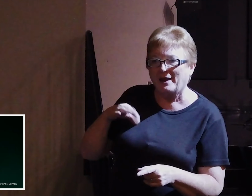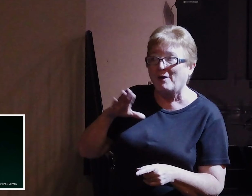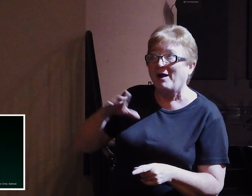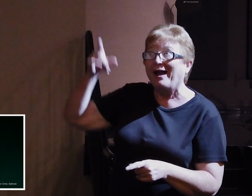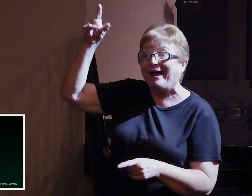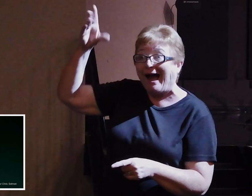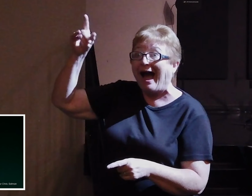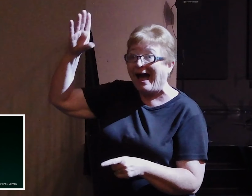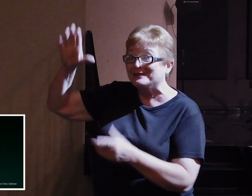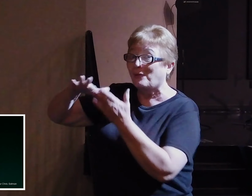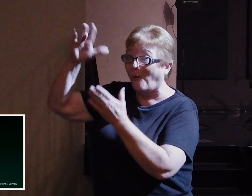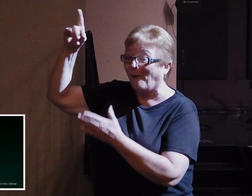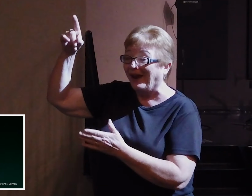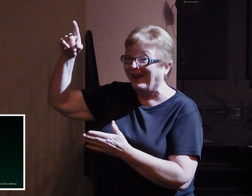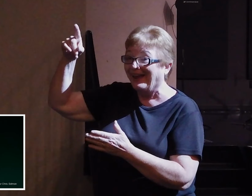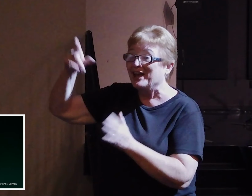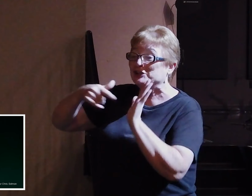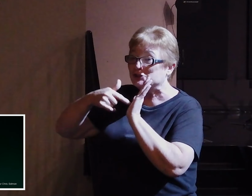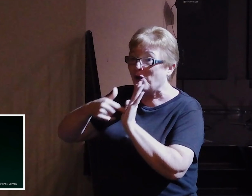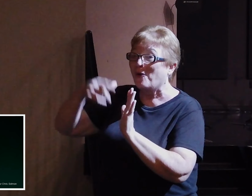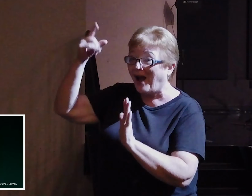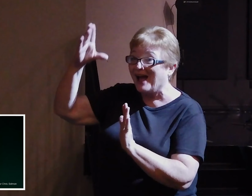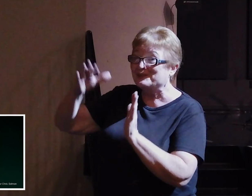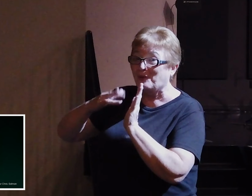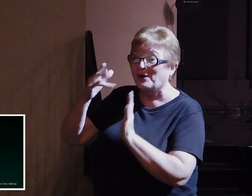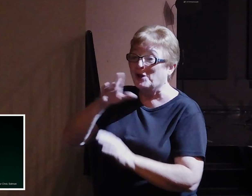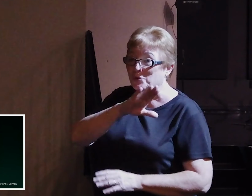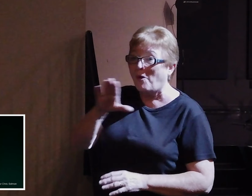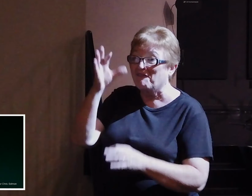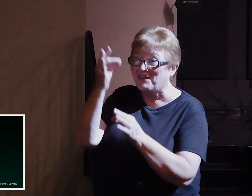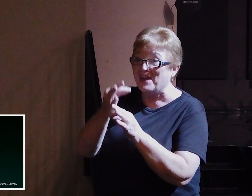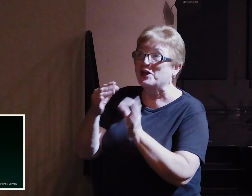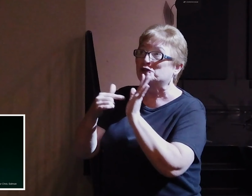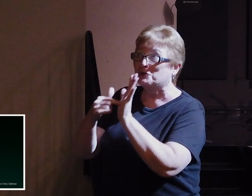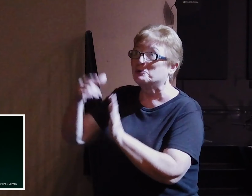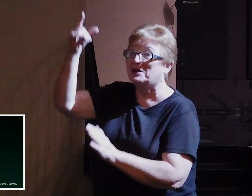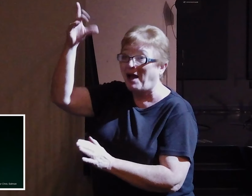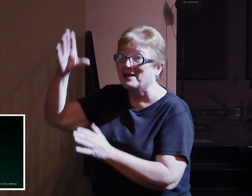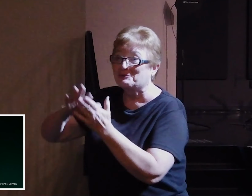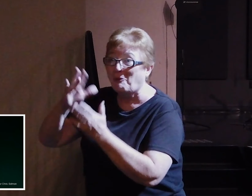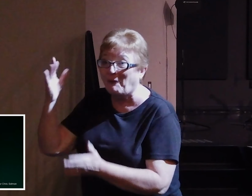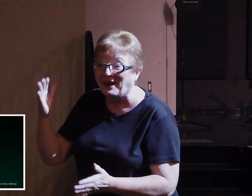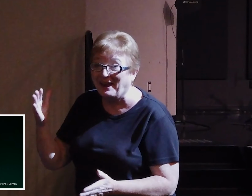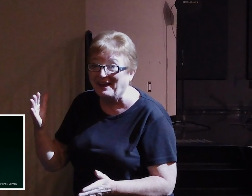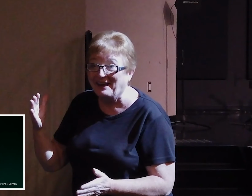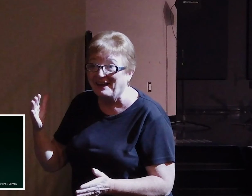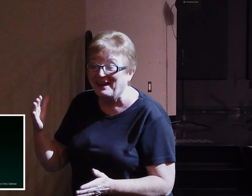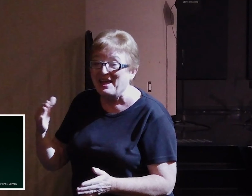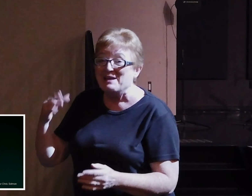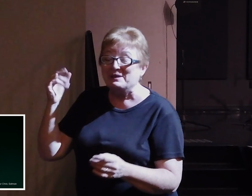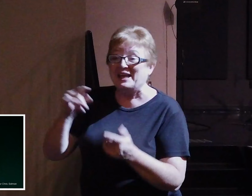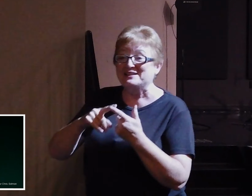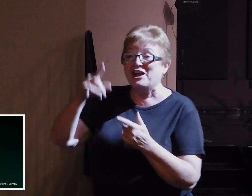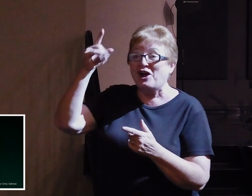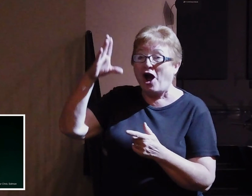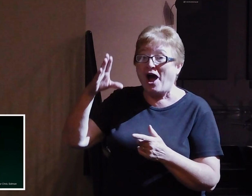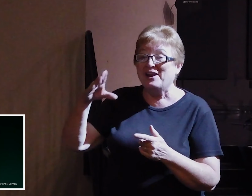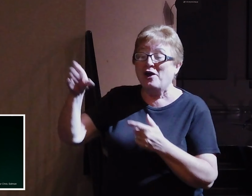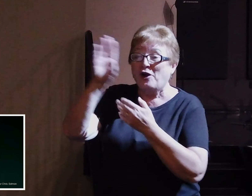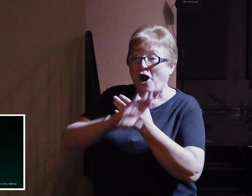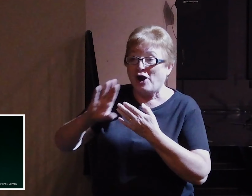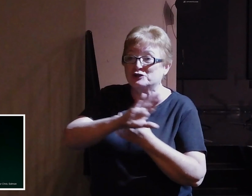God's glory that is revealed because God, in 1 Peter, it reveals God actually guards your salvation